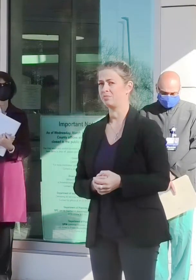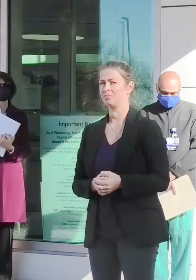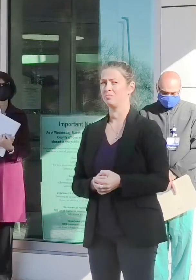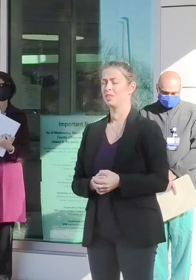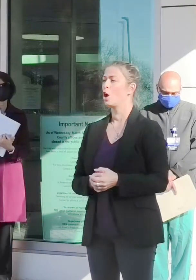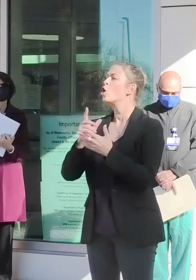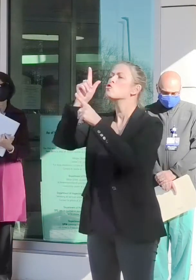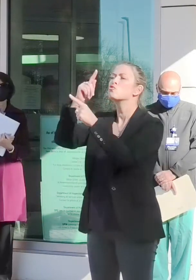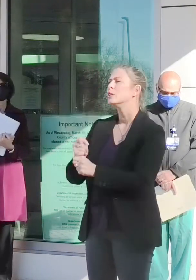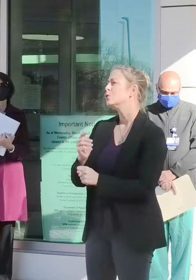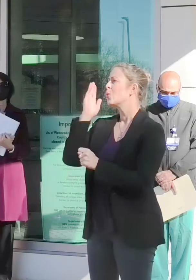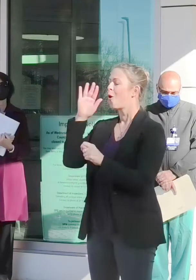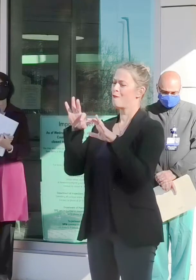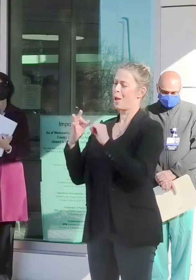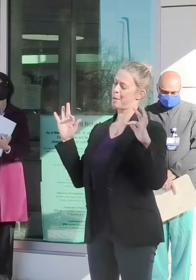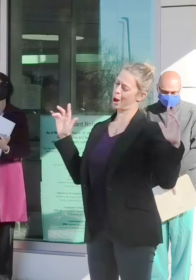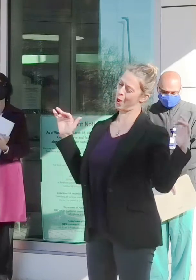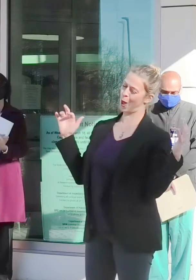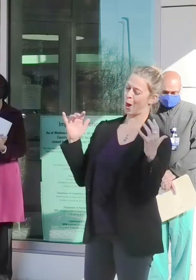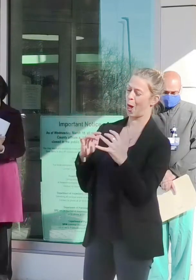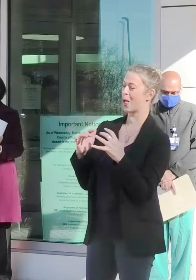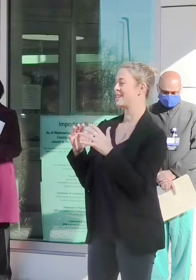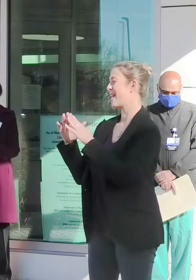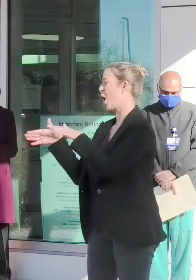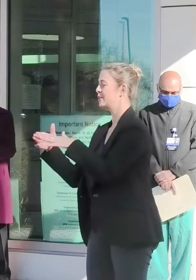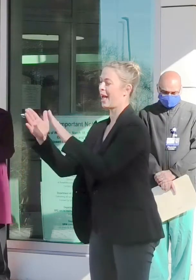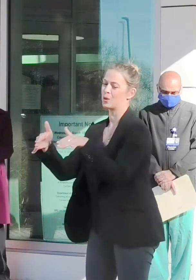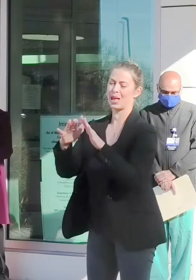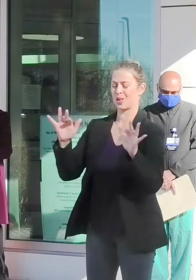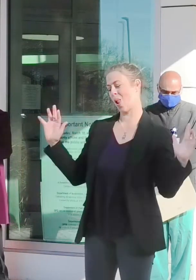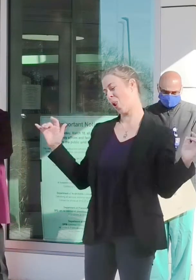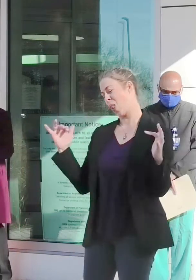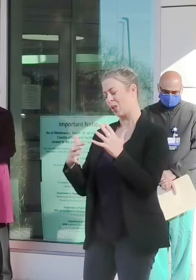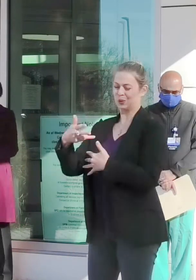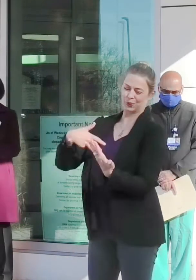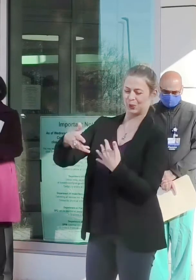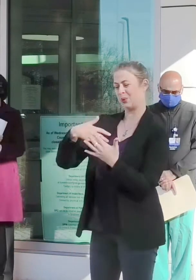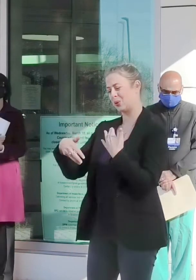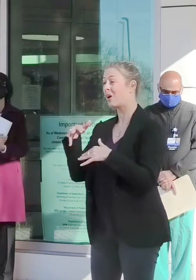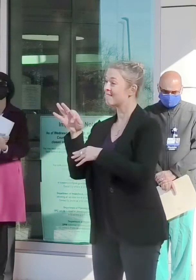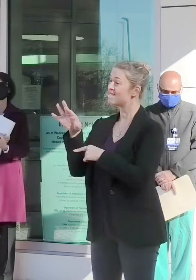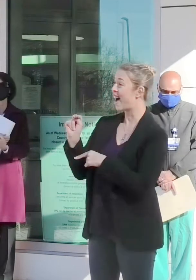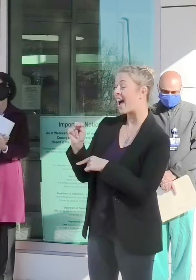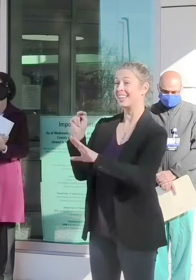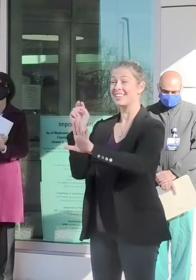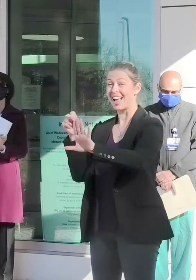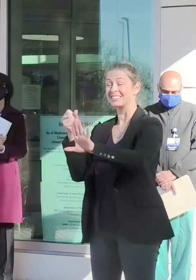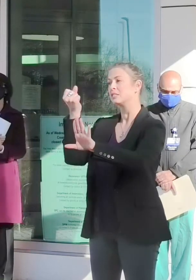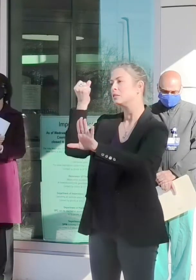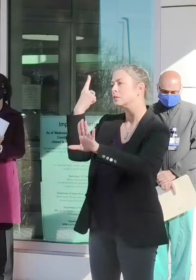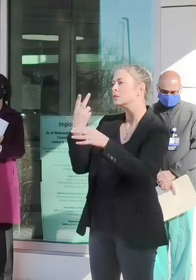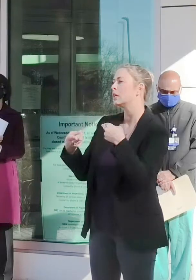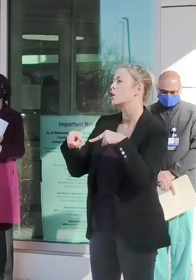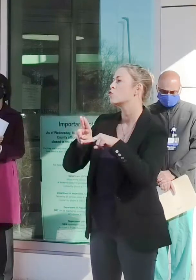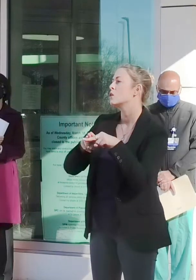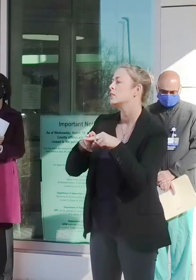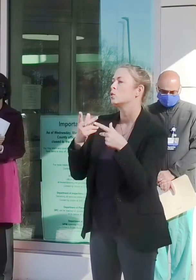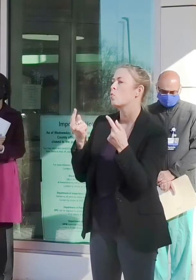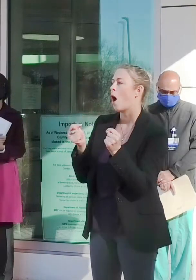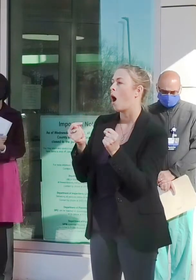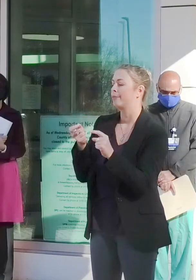gatherings from numerous households are fun but can increase the chances of getting or spreading COVID-19 or the